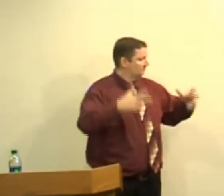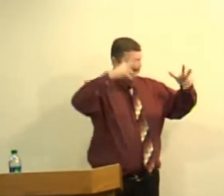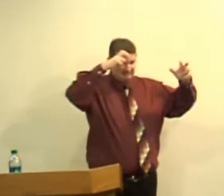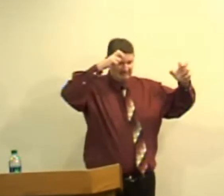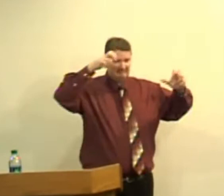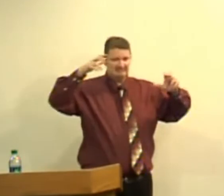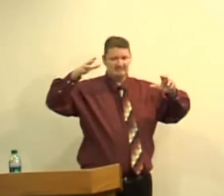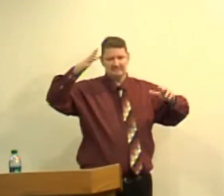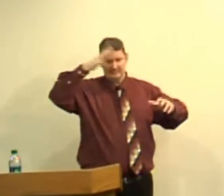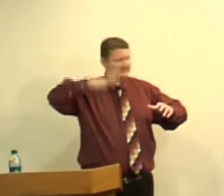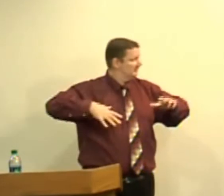it says,